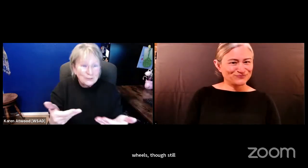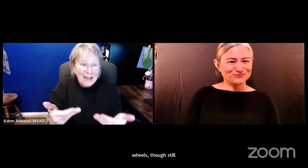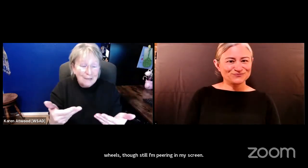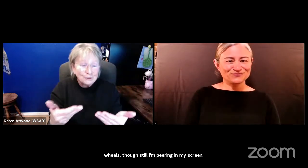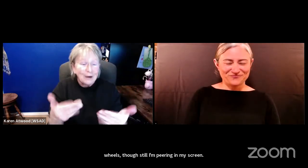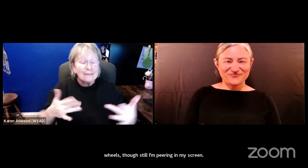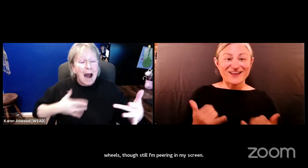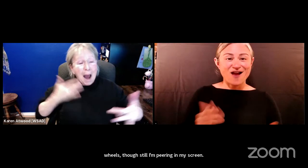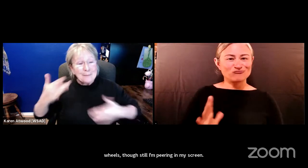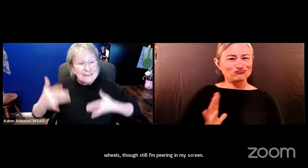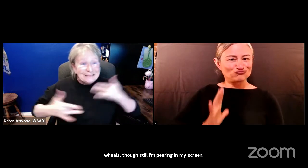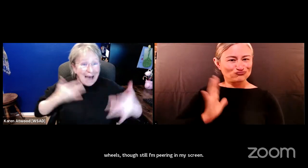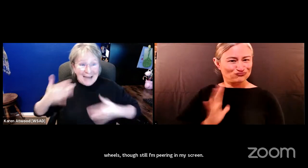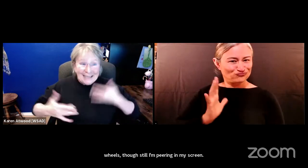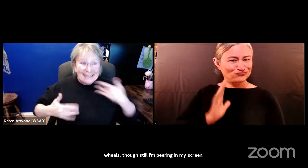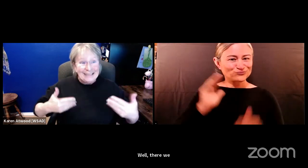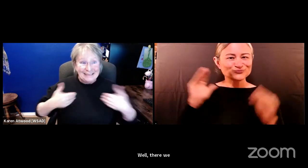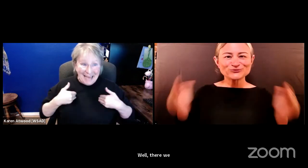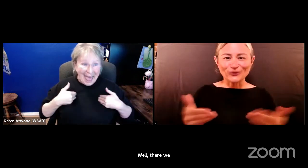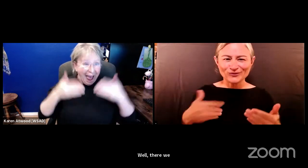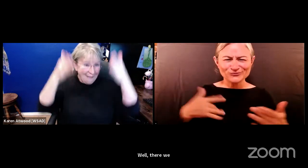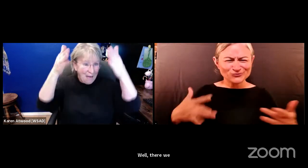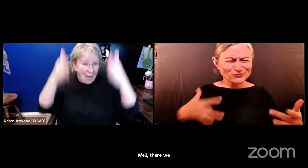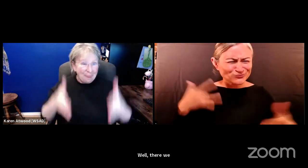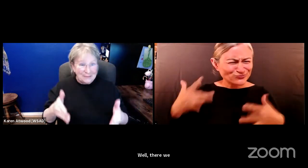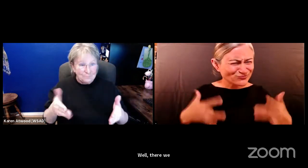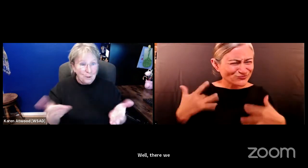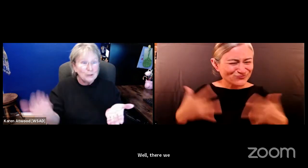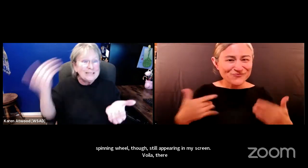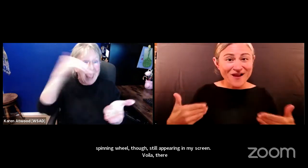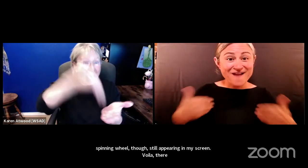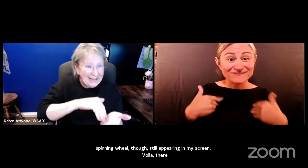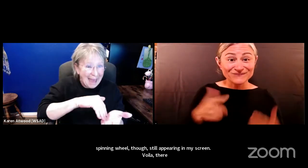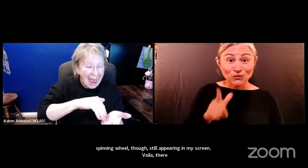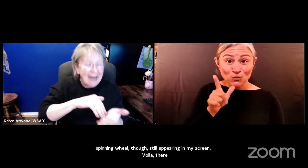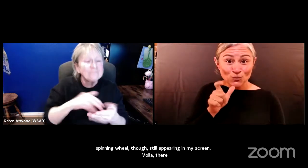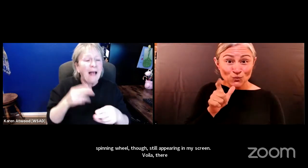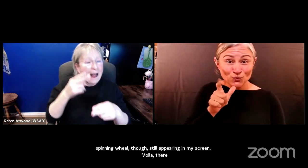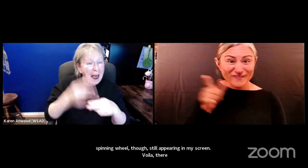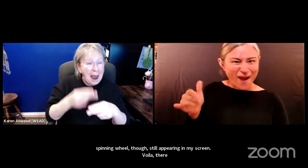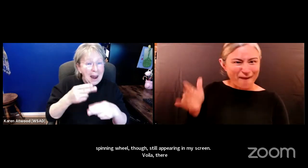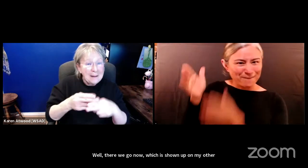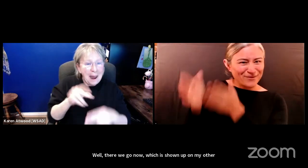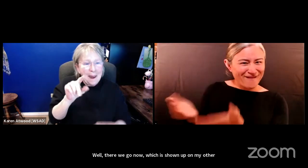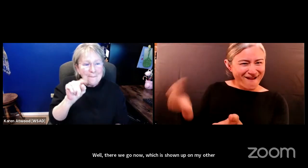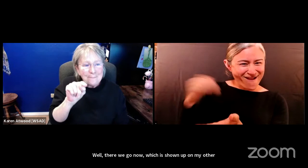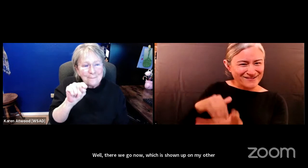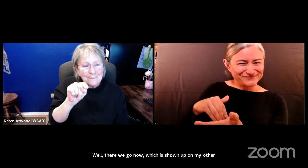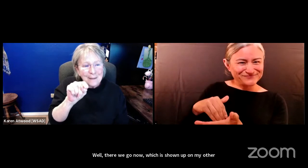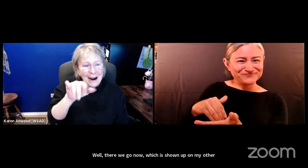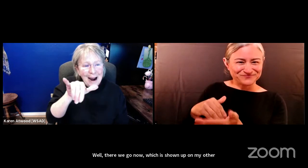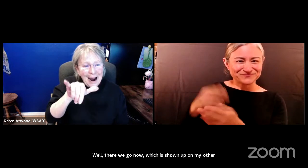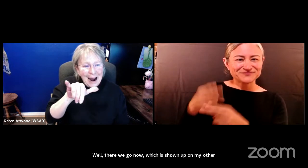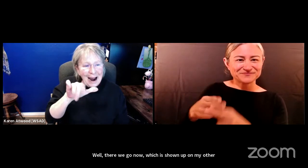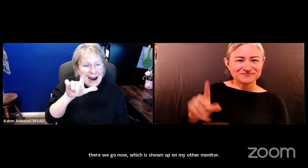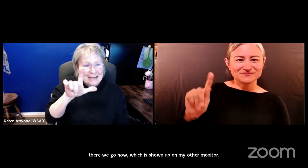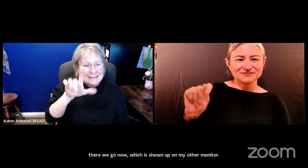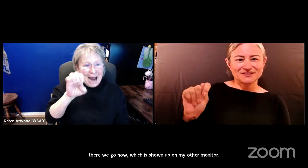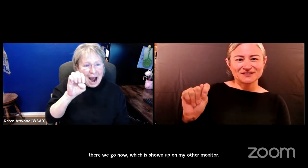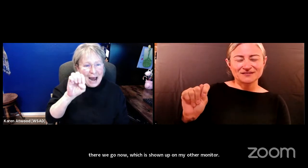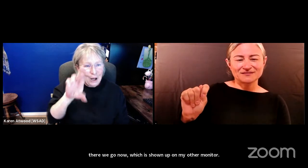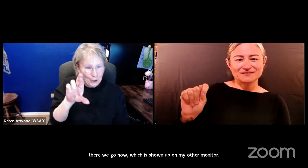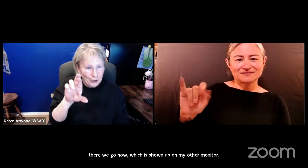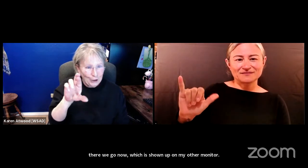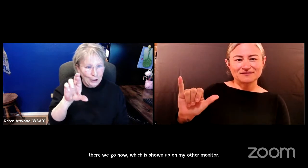Good, excellent. I would like to introduce our presenter for tonight. I'm very excited to have this individual back once again.